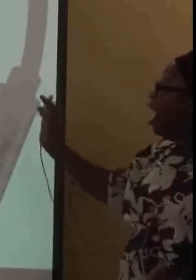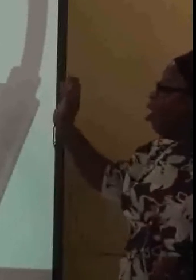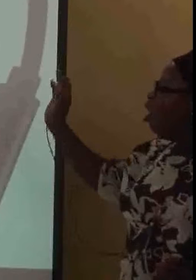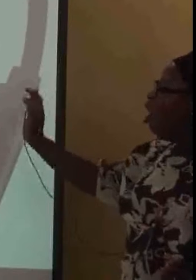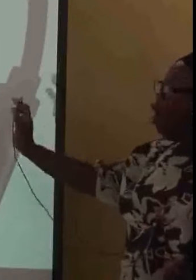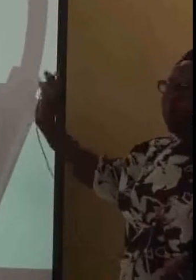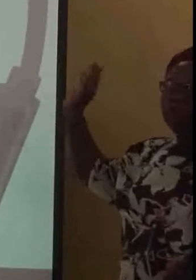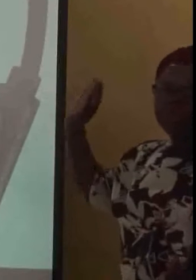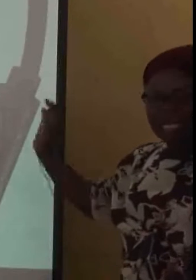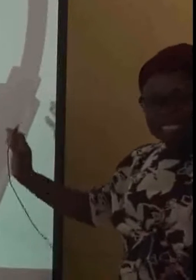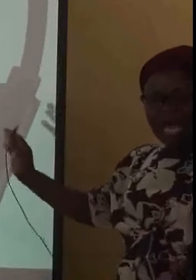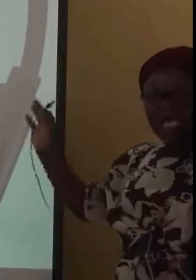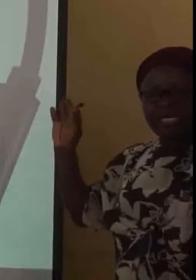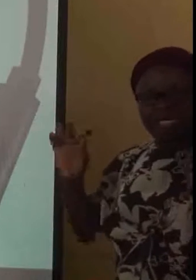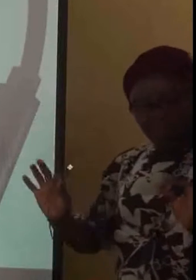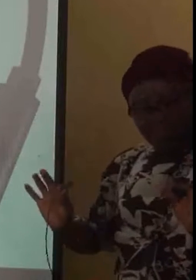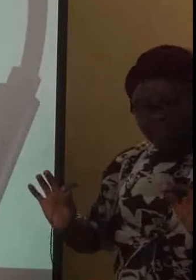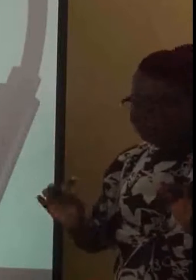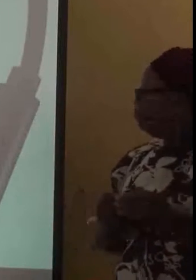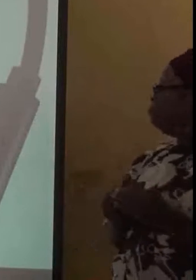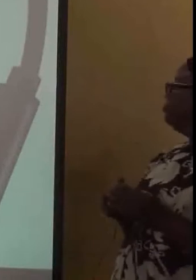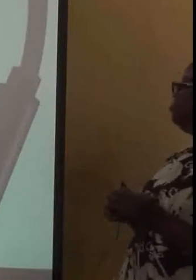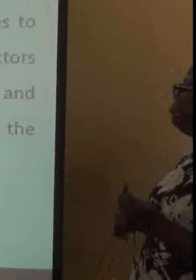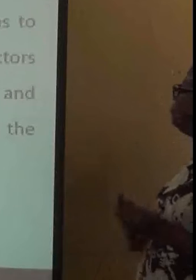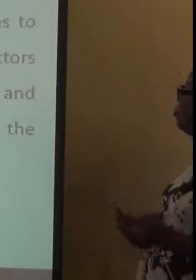are all data cable.